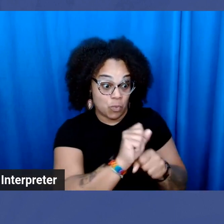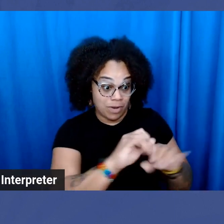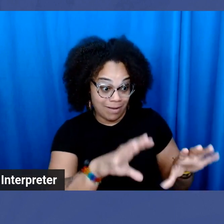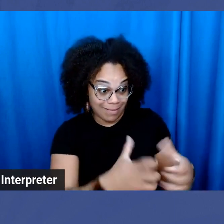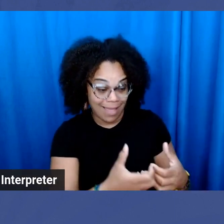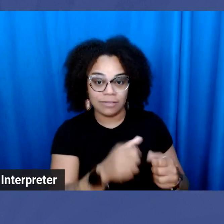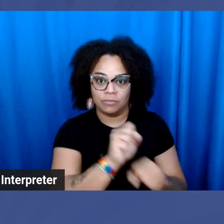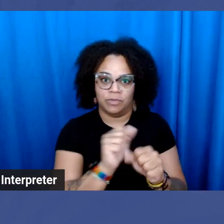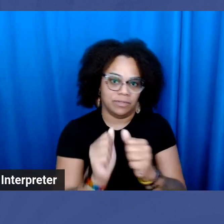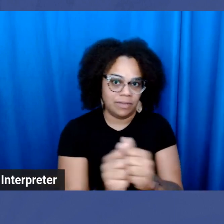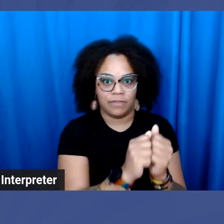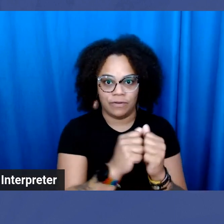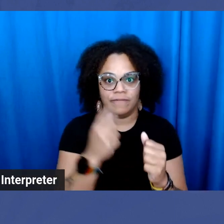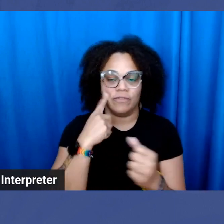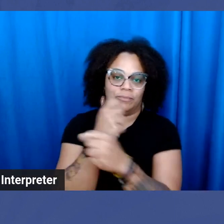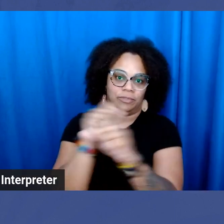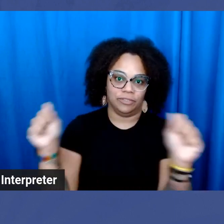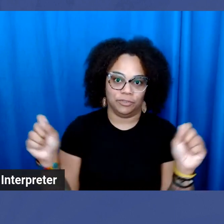vindication.